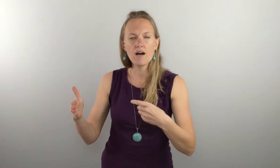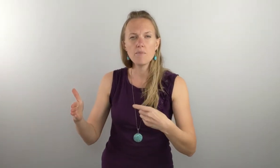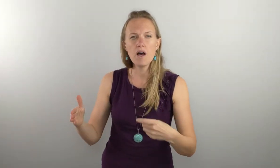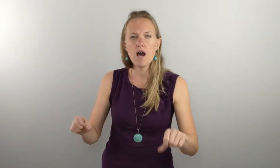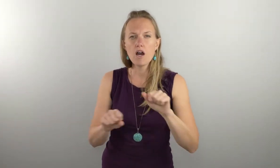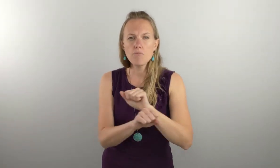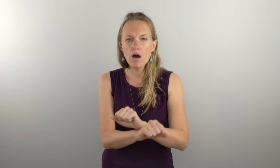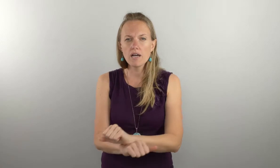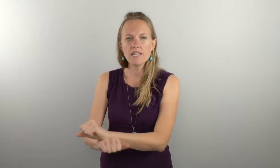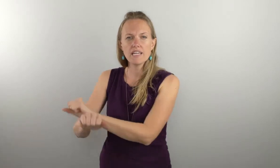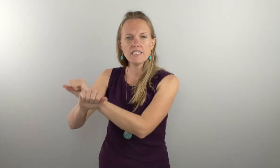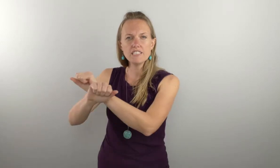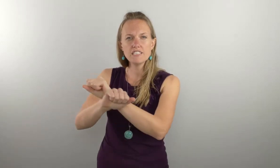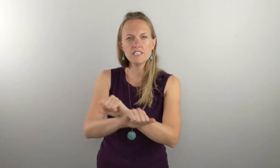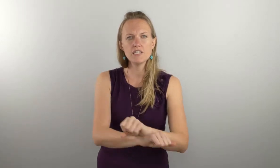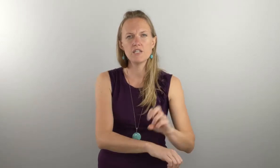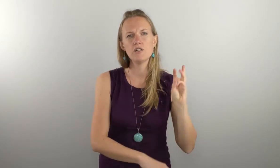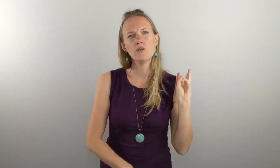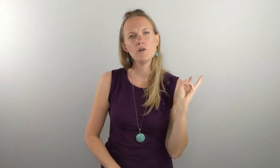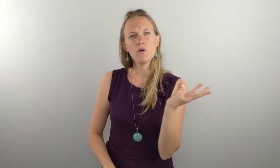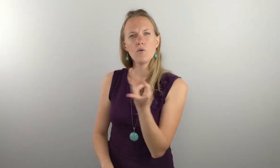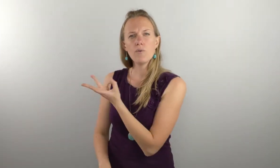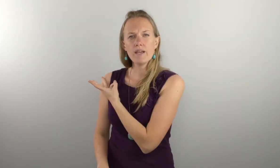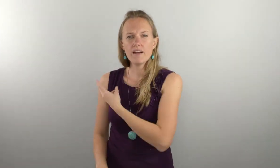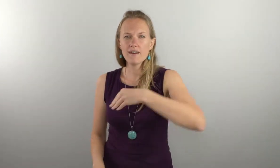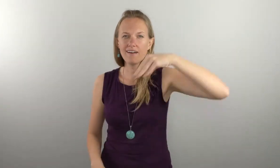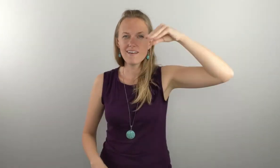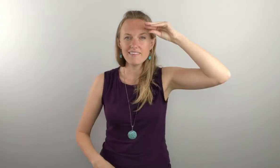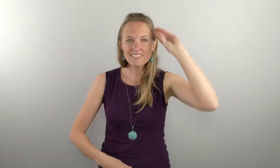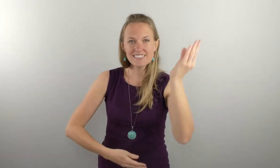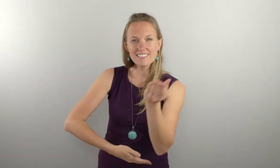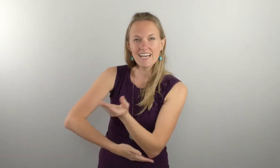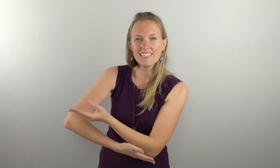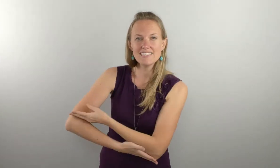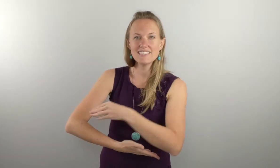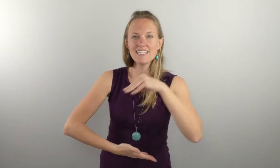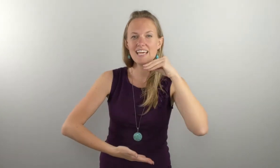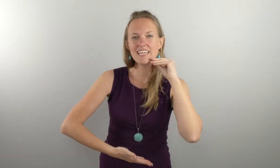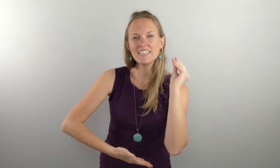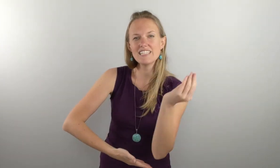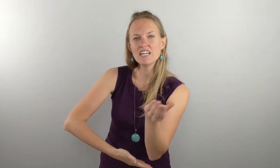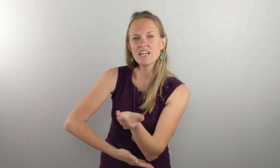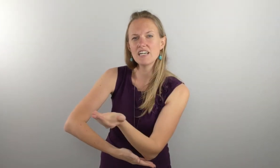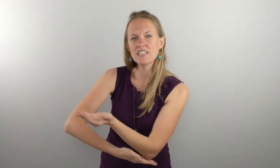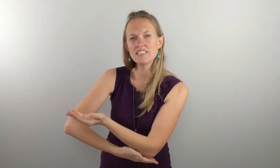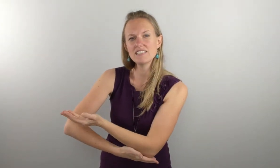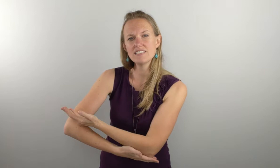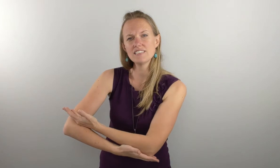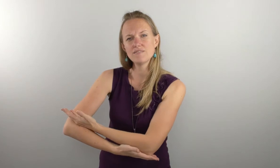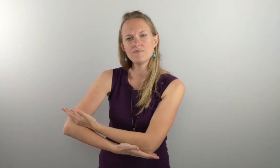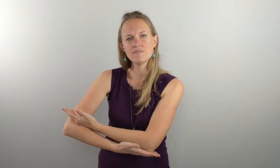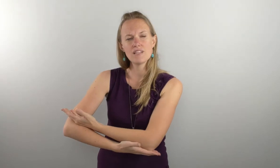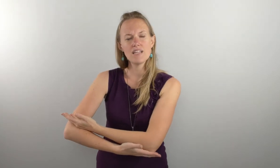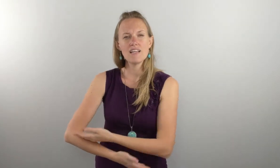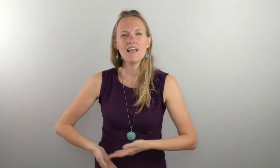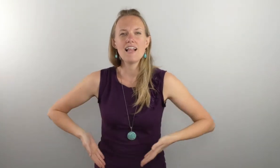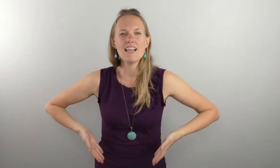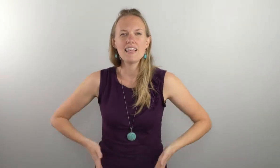from our bondage. We're the sons and the daughters. Let